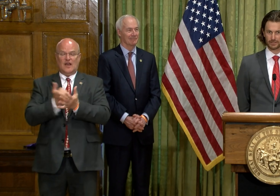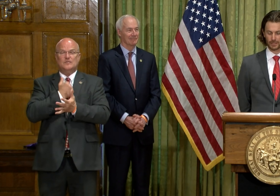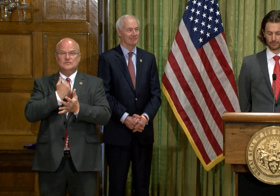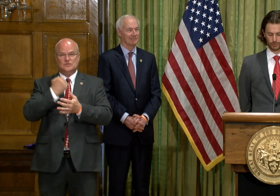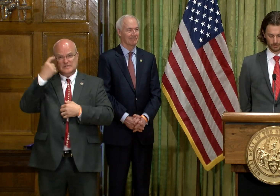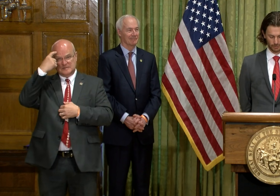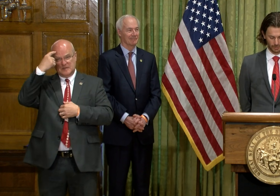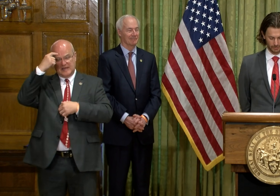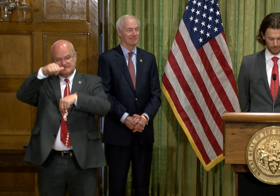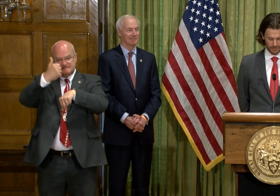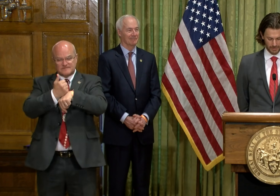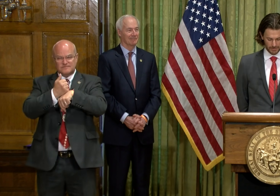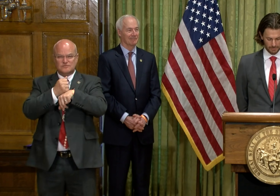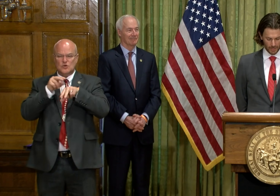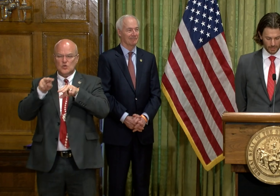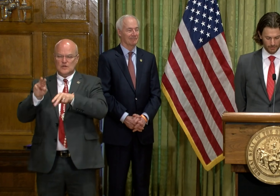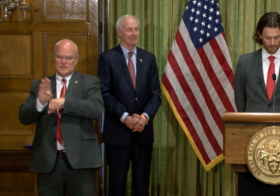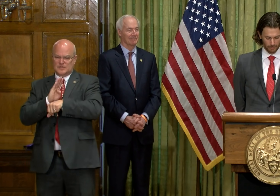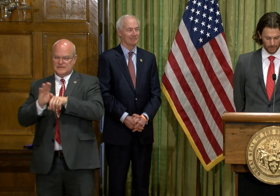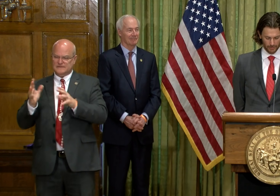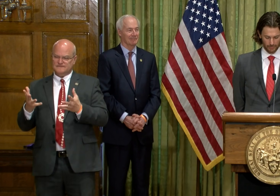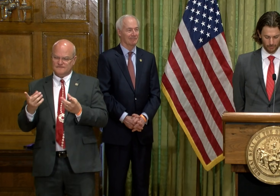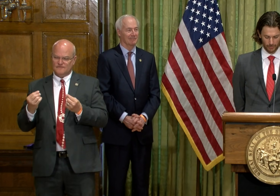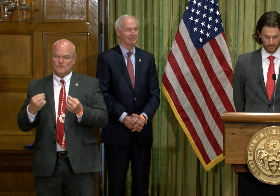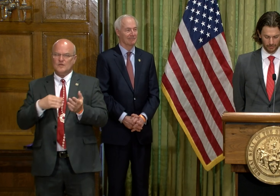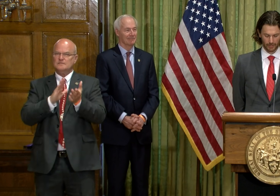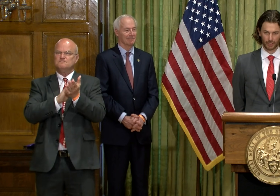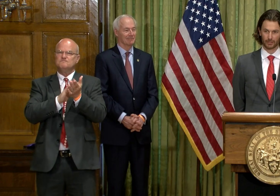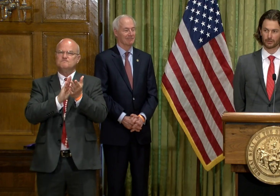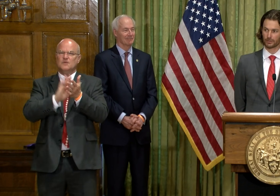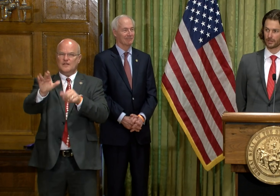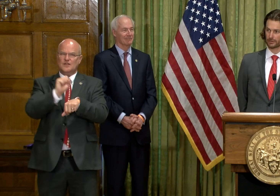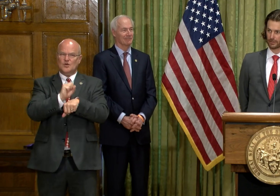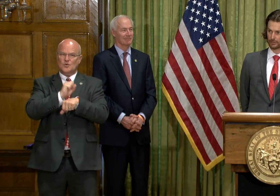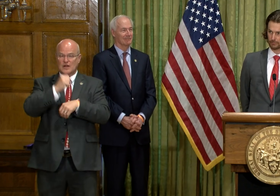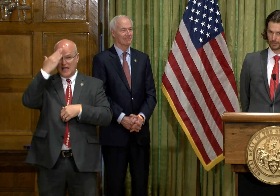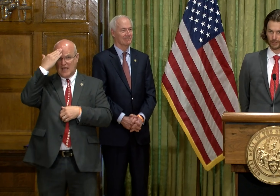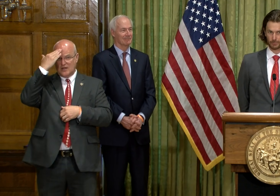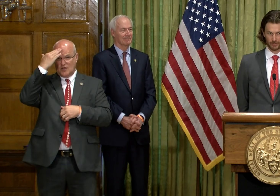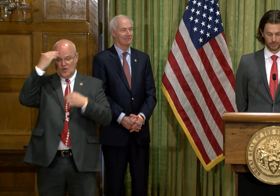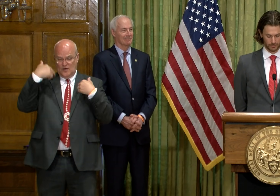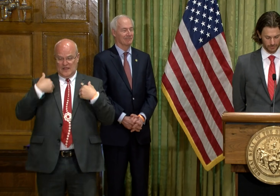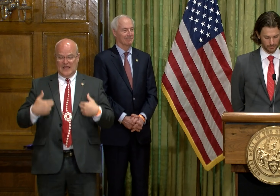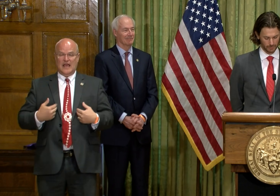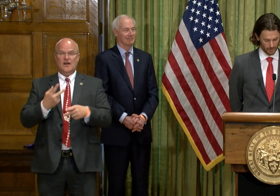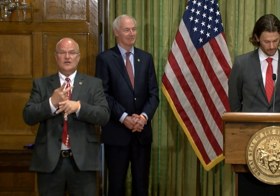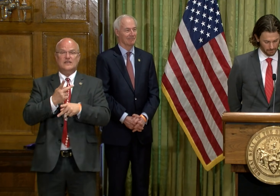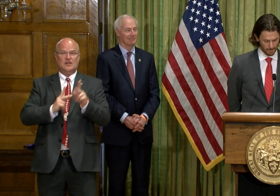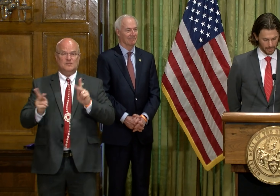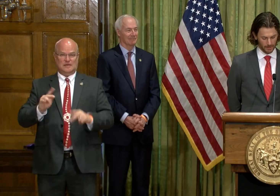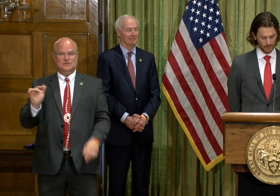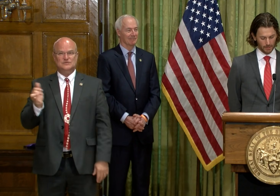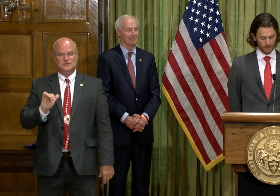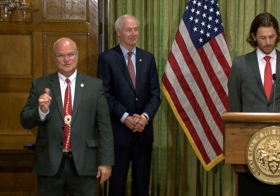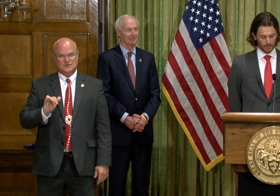opportunity mindset when you're looking at your business. So we applaud their work, and I know the healthcare professionals do as